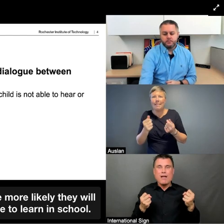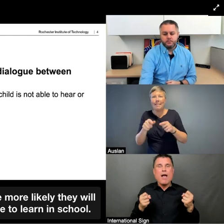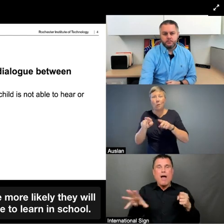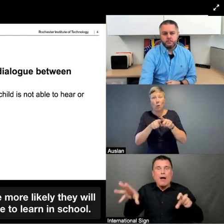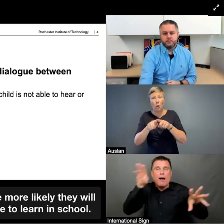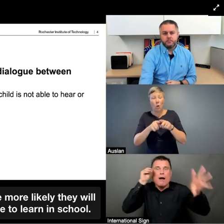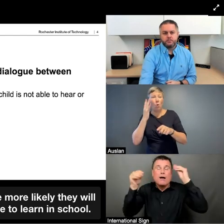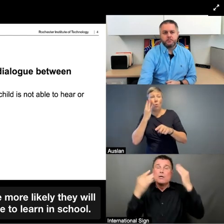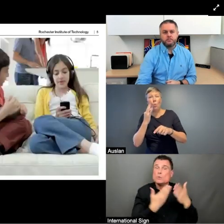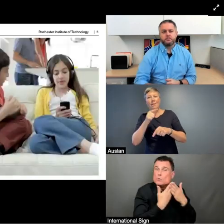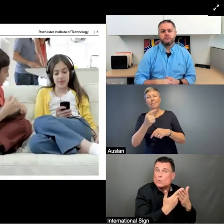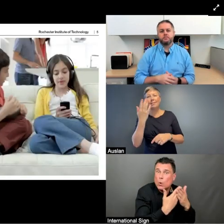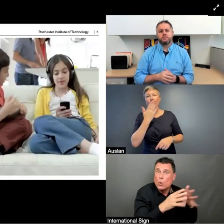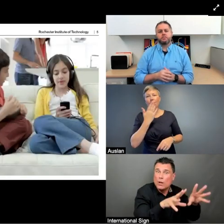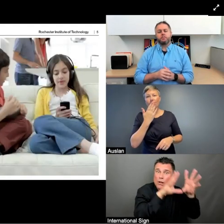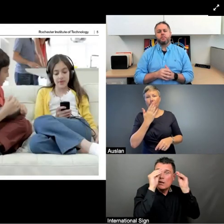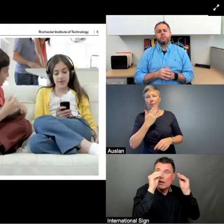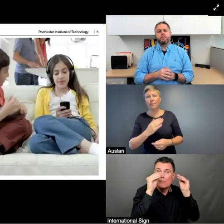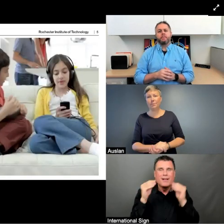able to learn in school.